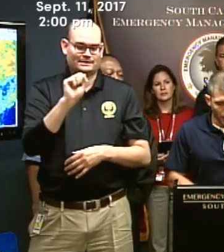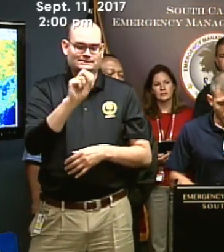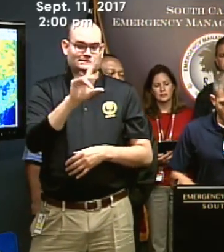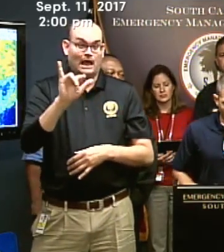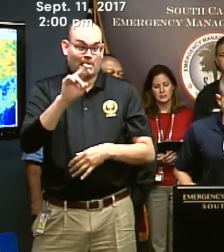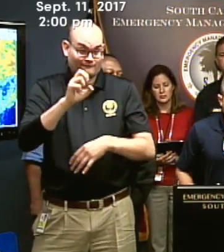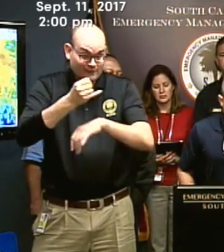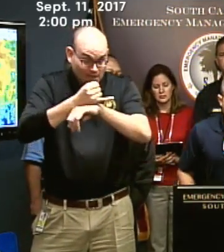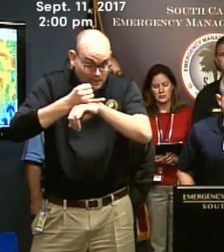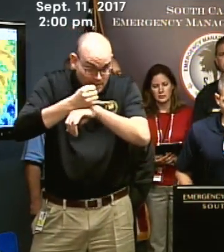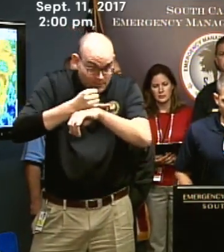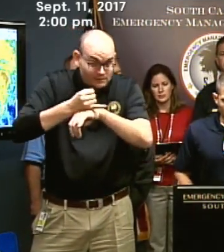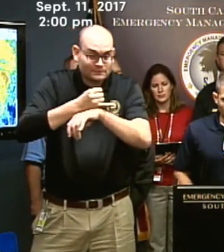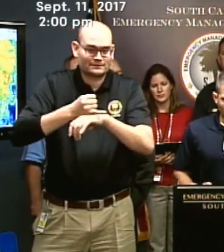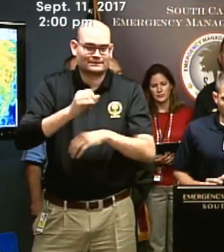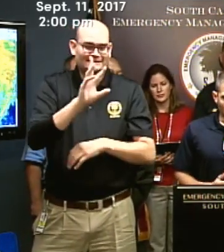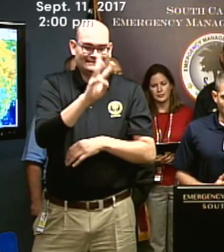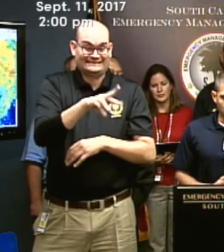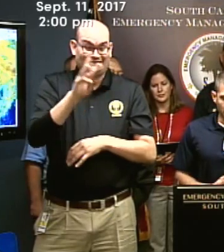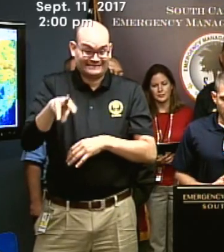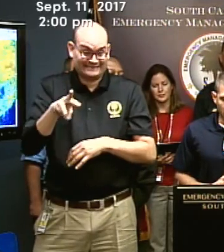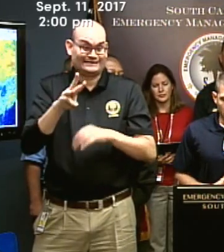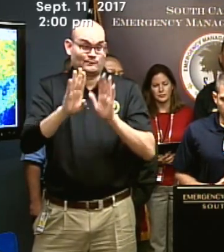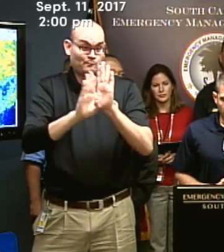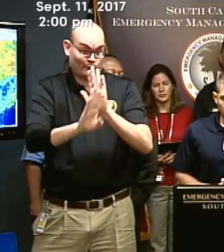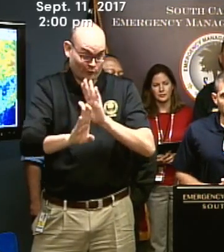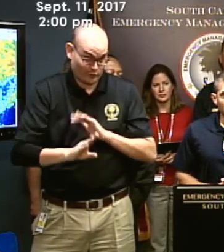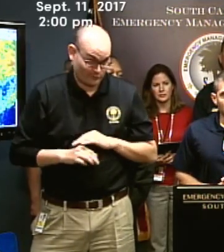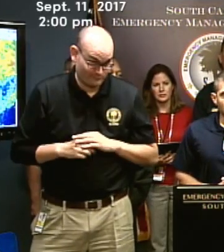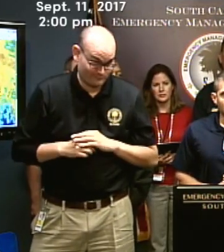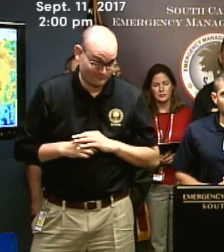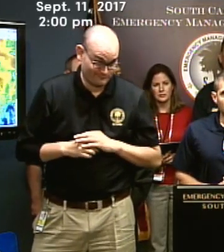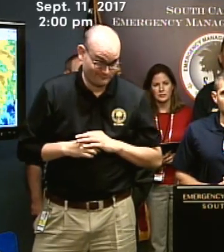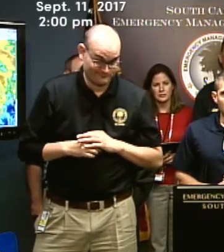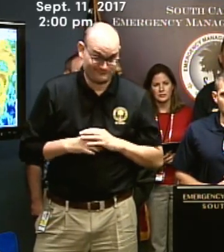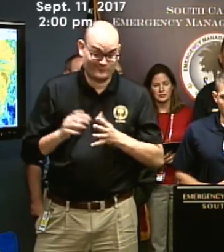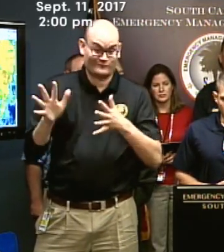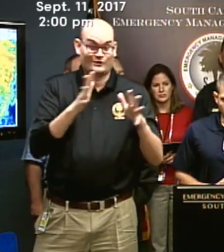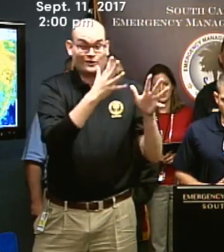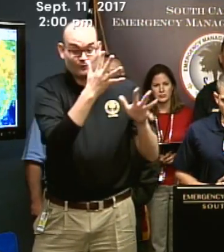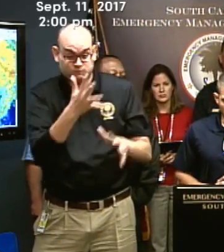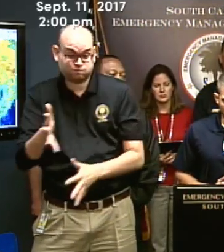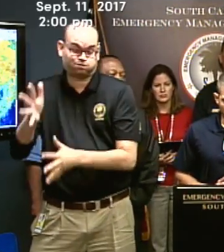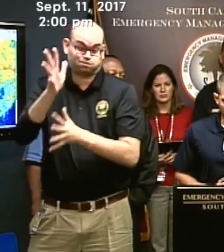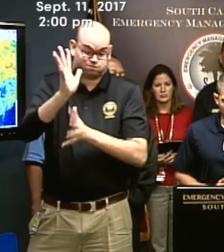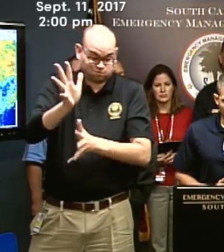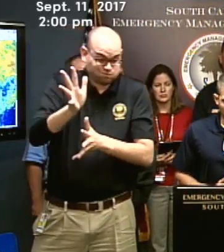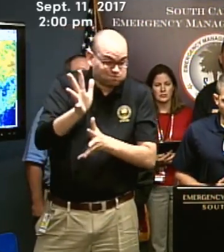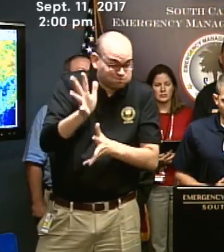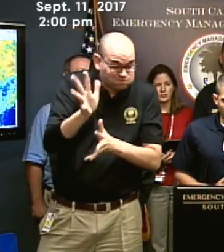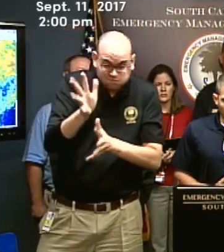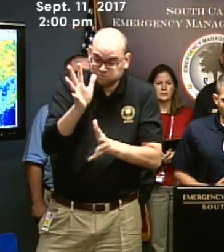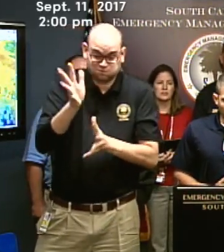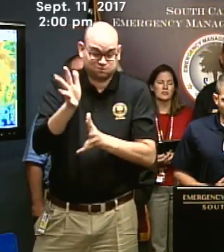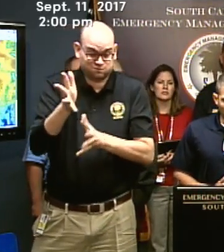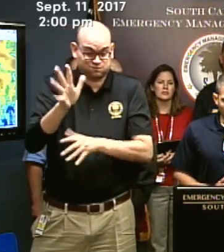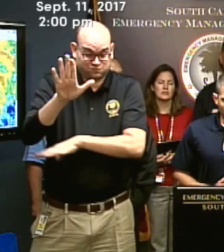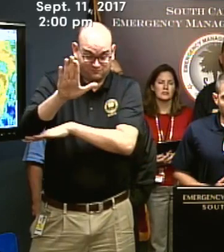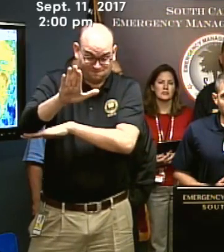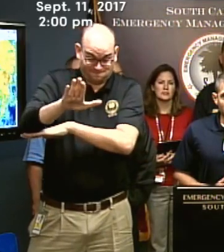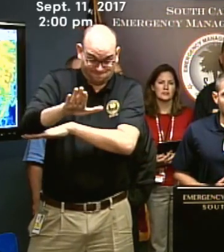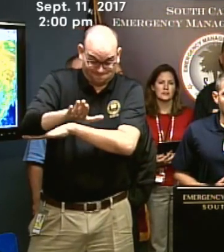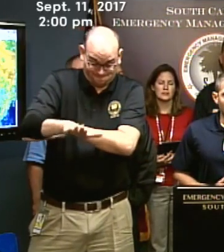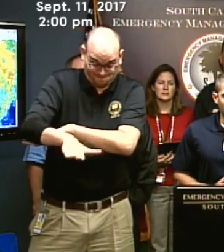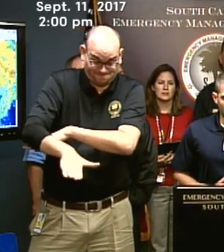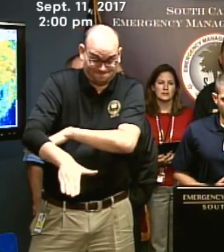Beaufort. Winds will peak this afternoon and evening, then diminish overnight into Tuesday. One of the